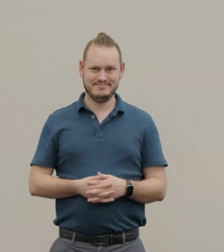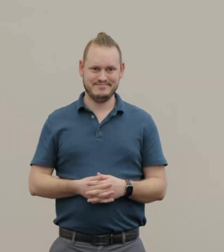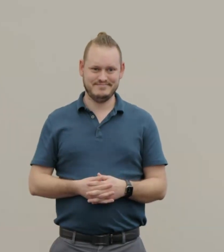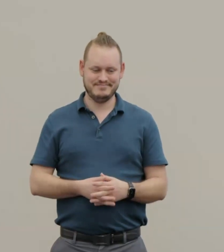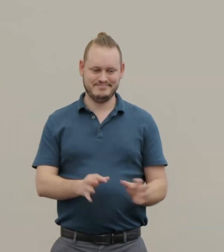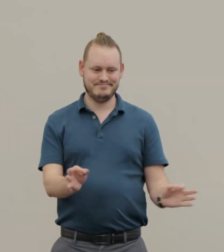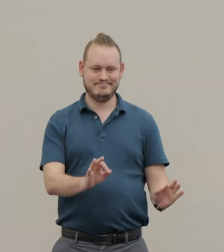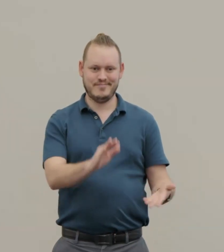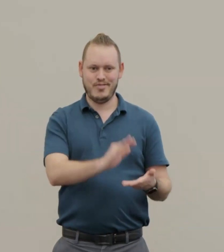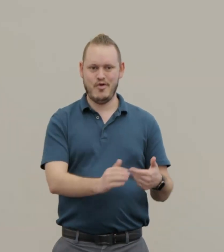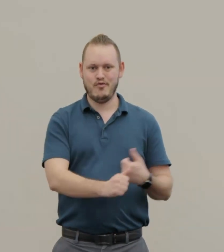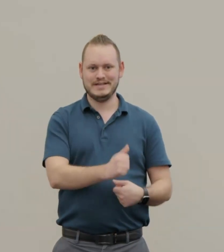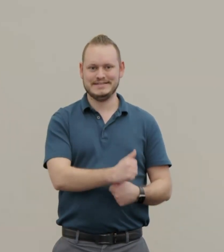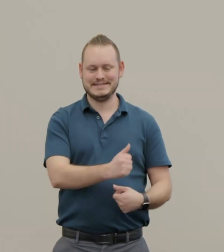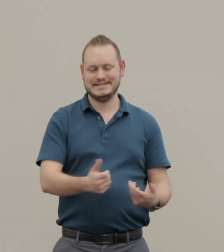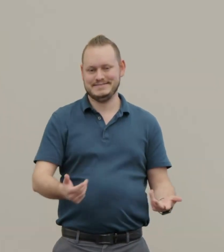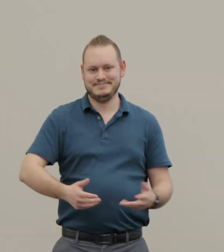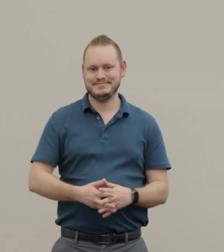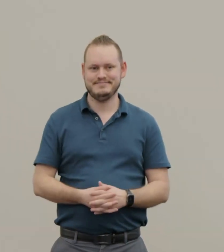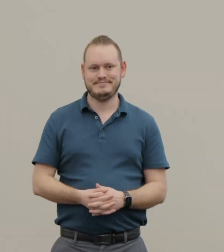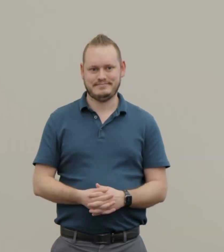They're pretty low risk as it exists.